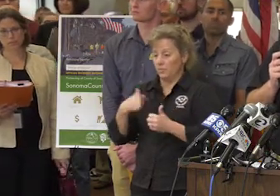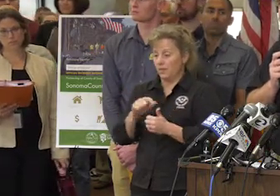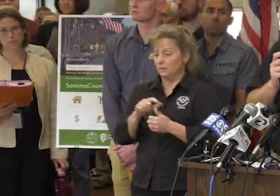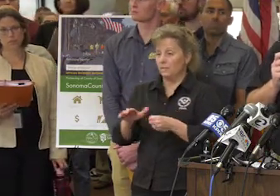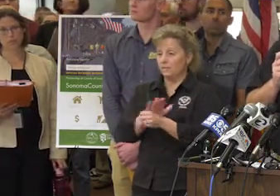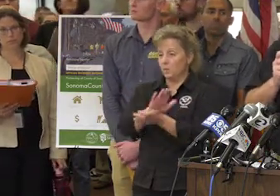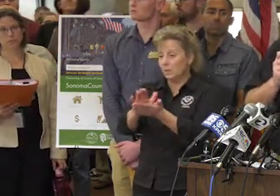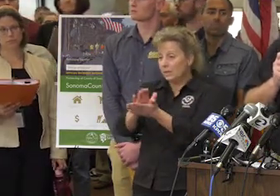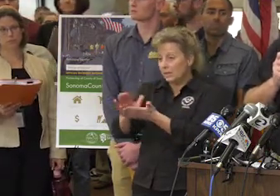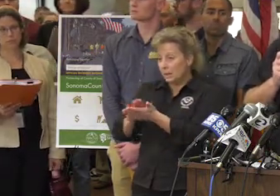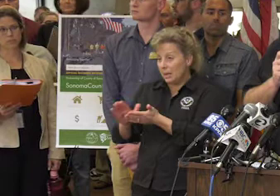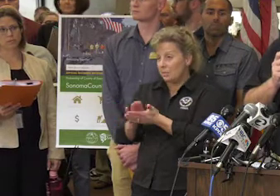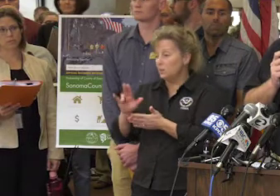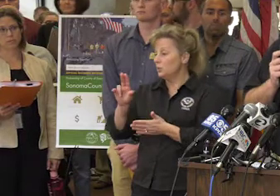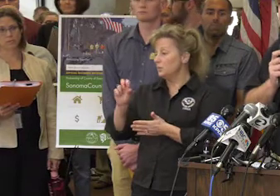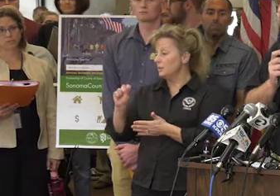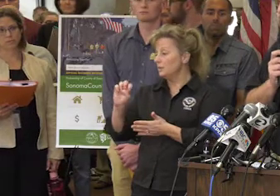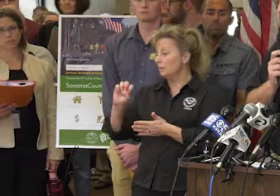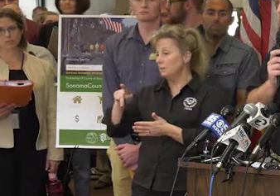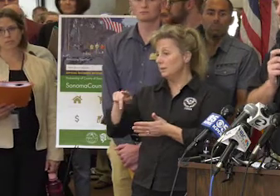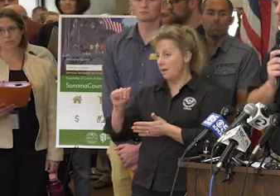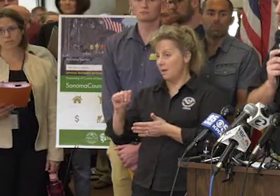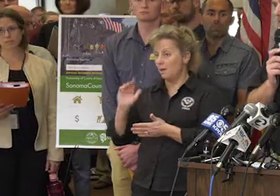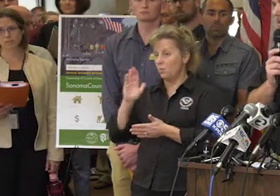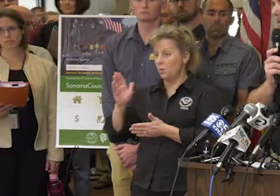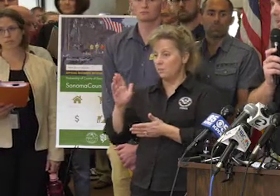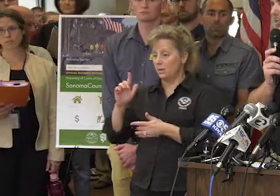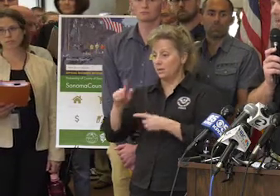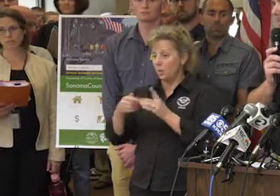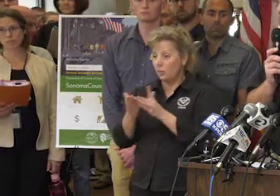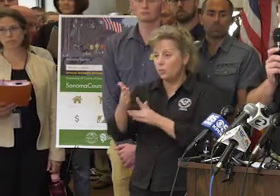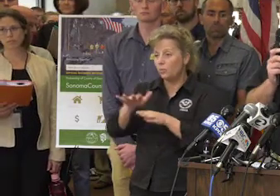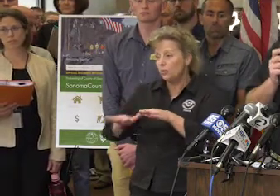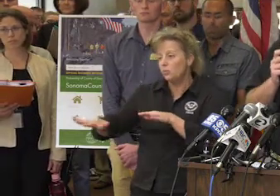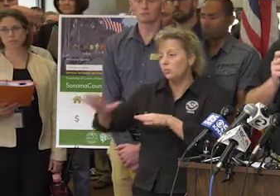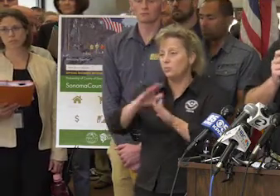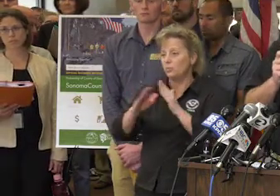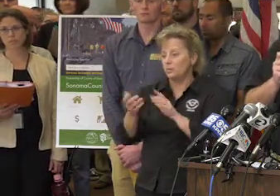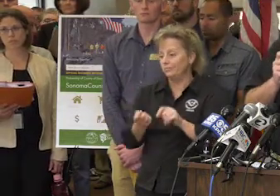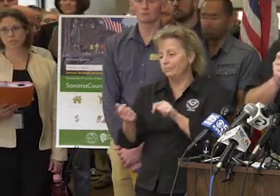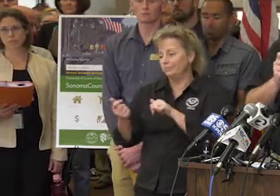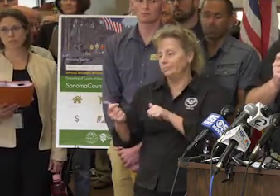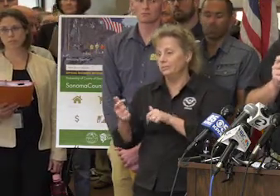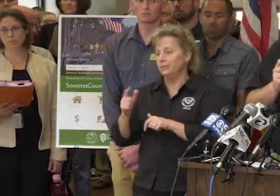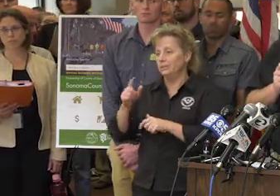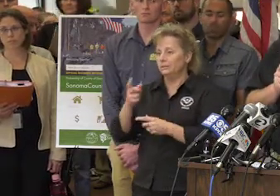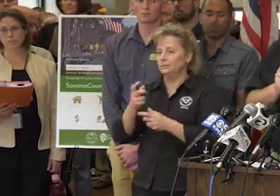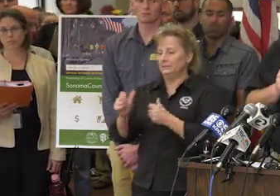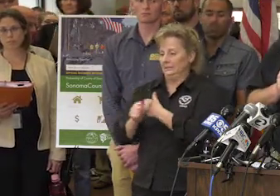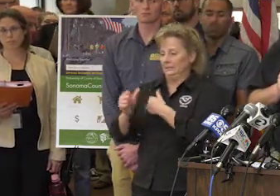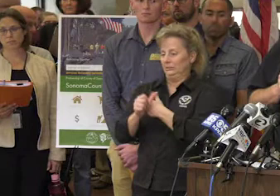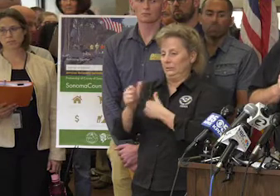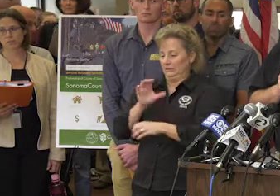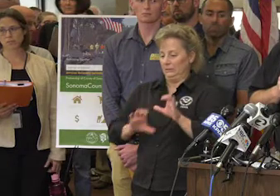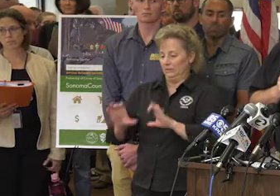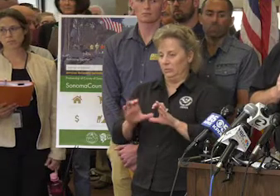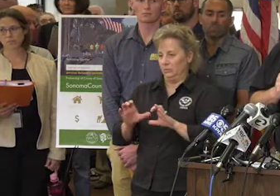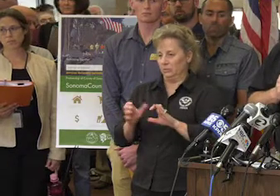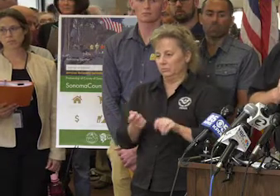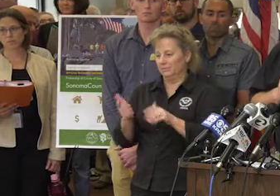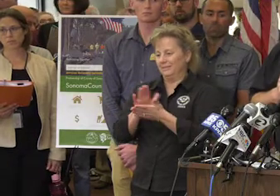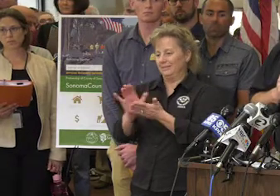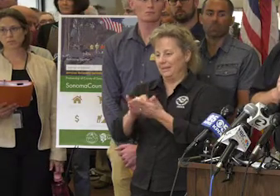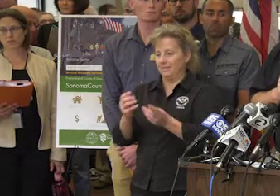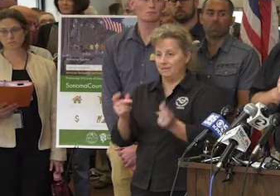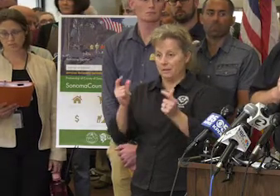full cleanup, US EPA is going to be moving throughout the community to eliminate those toxic materials and get those out as quickly as possible.